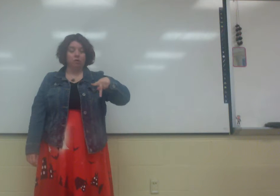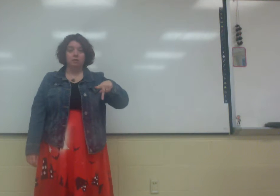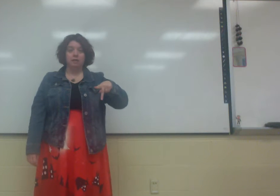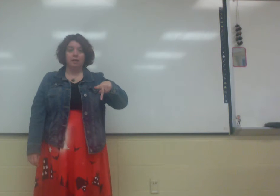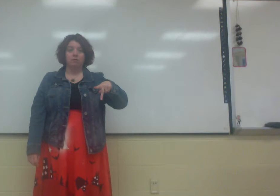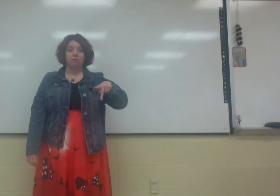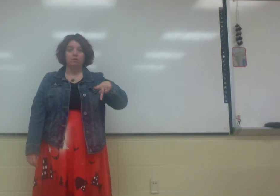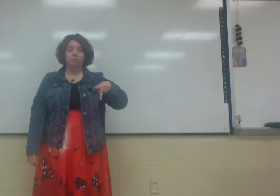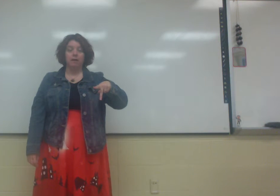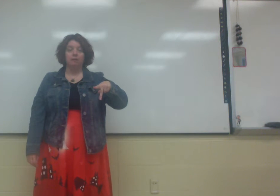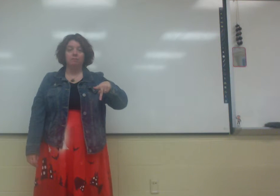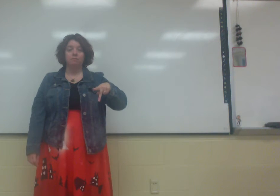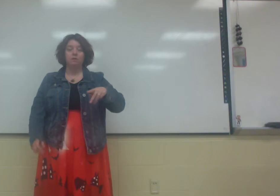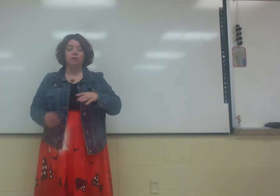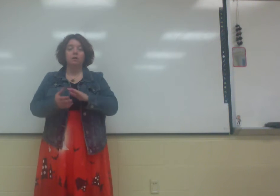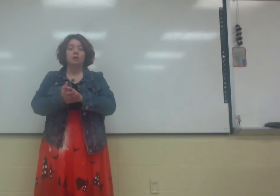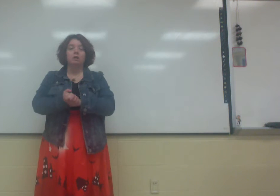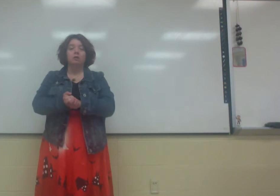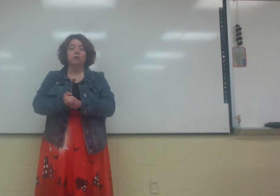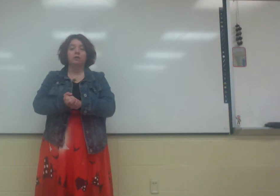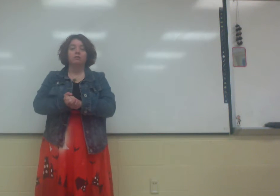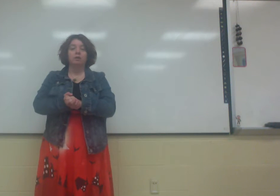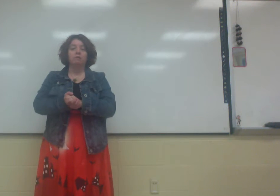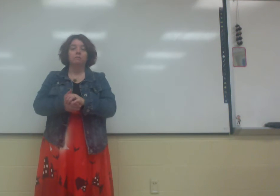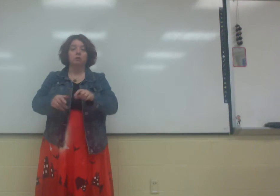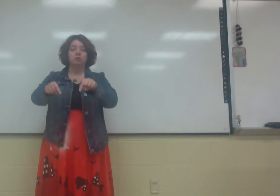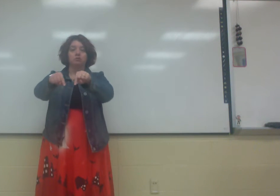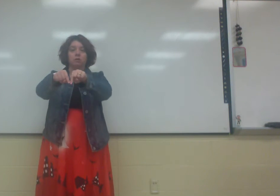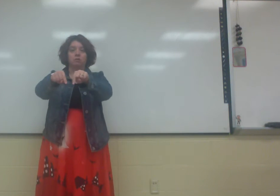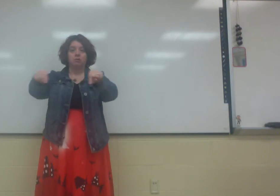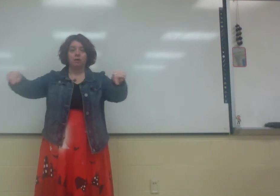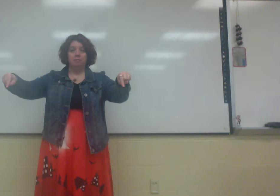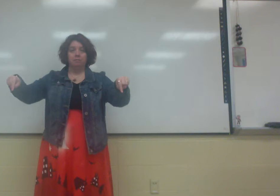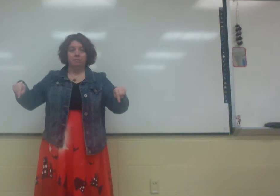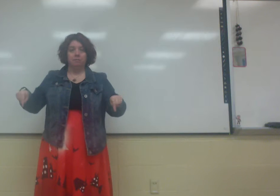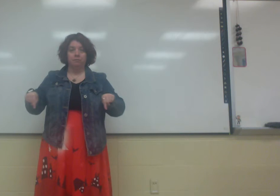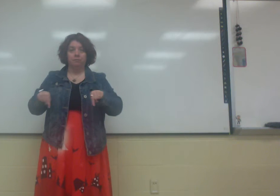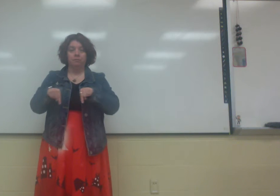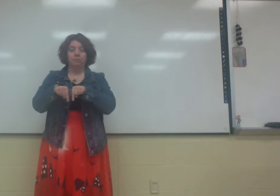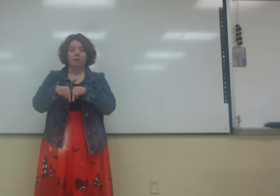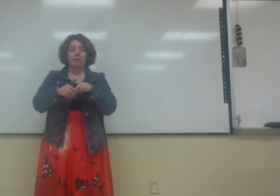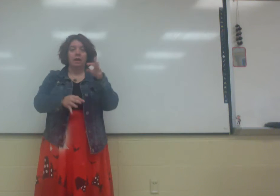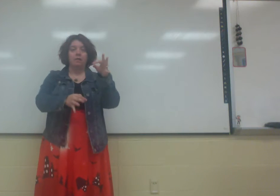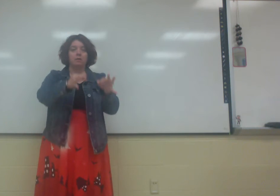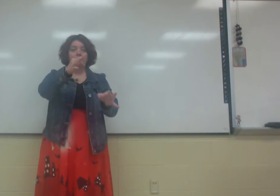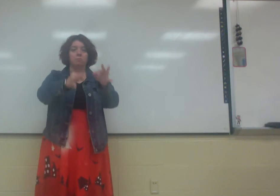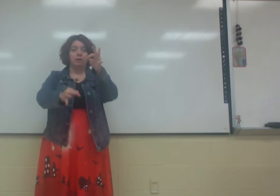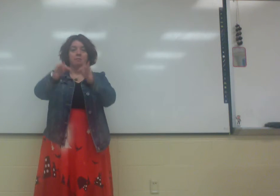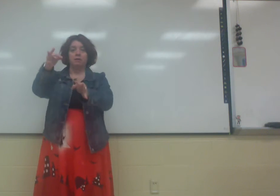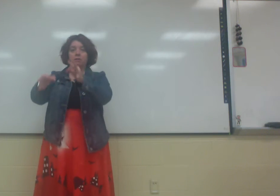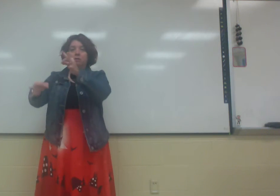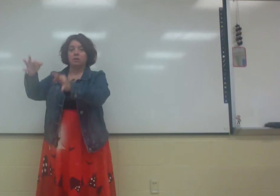the handle of the pan. Cookie tray, you're going to draw the tray, and then you're going to plop down the cookie dough.